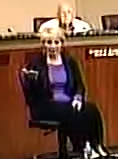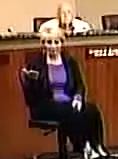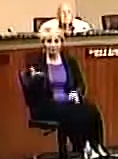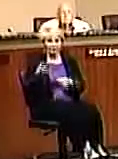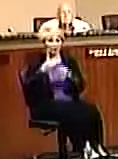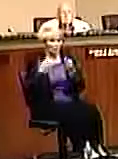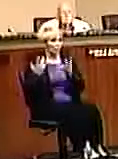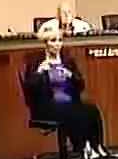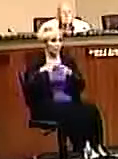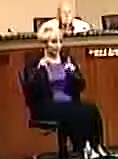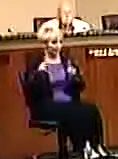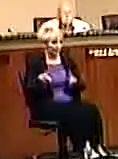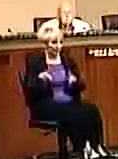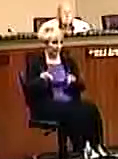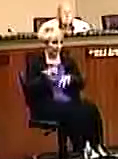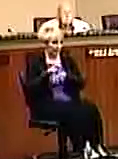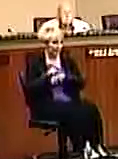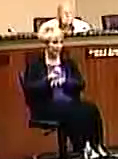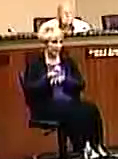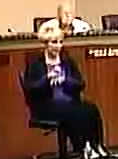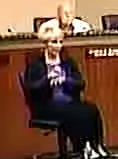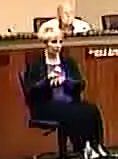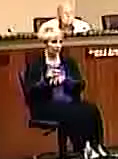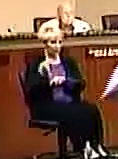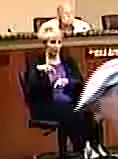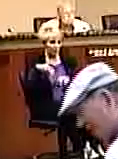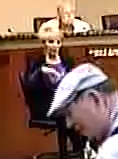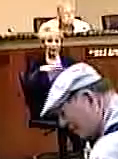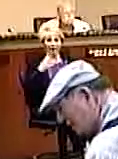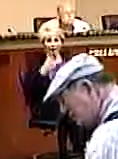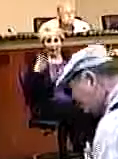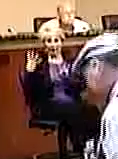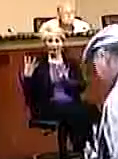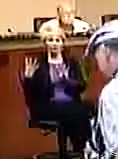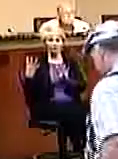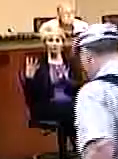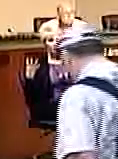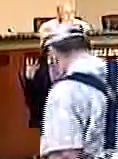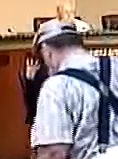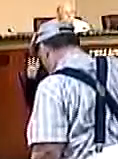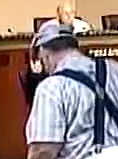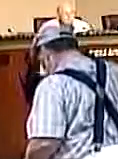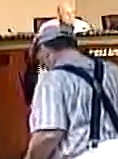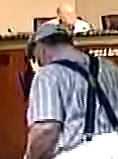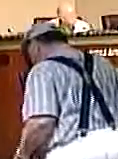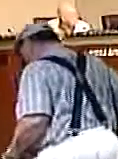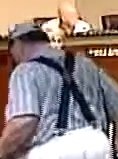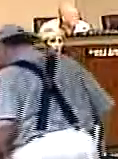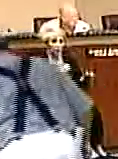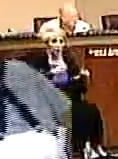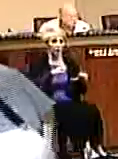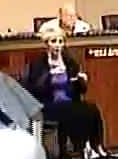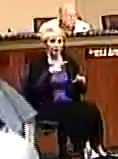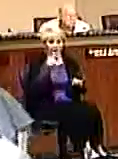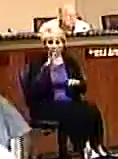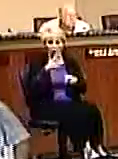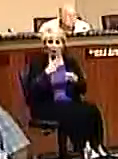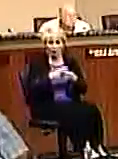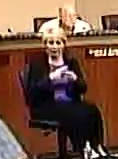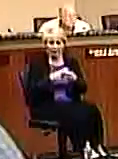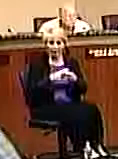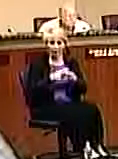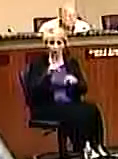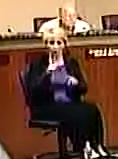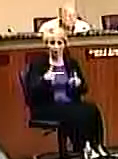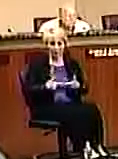of waiting until somebody sits down, y'all get in a line. And what we're going to do is you got to state your name